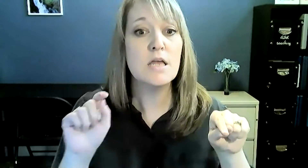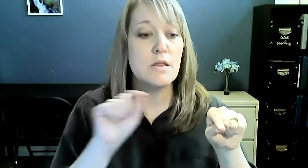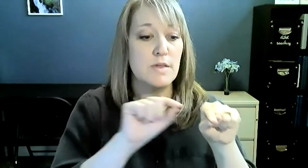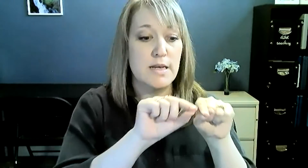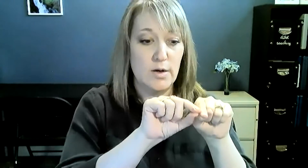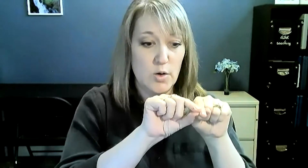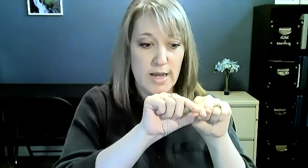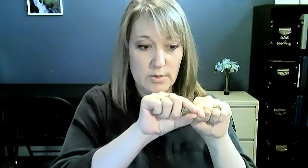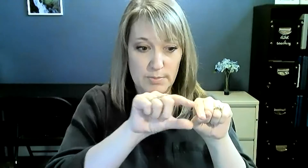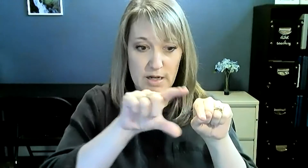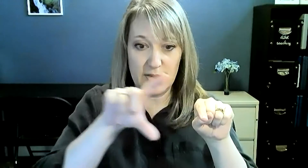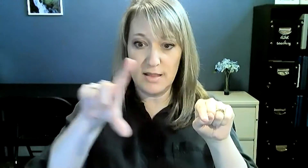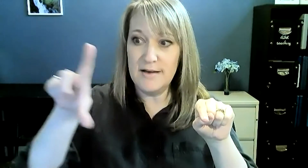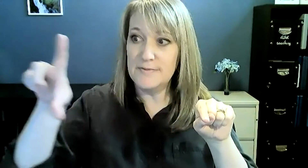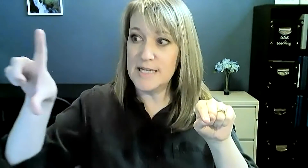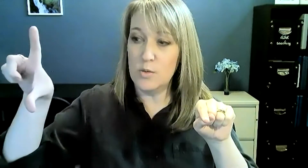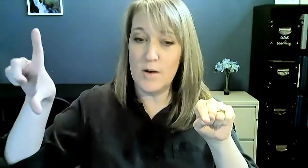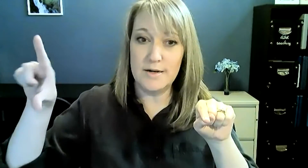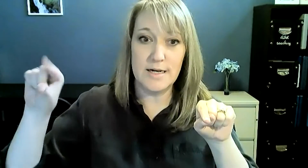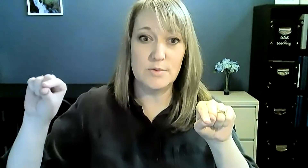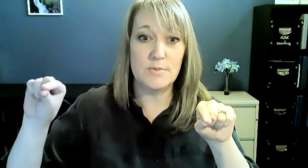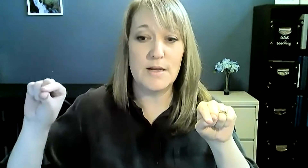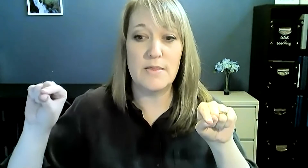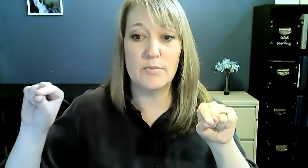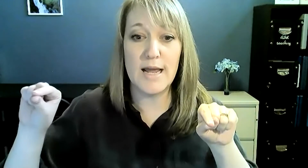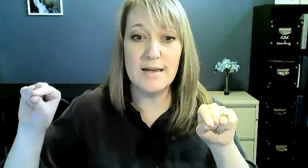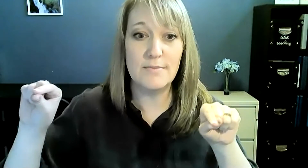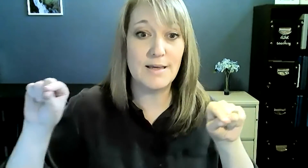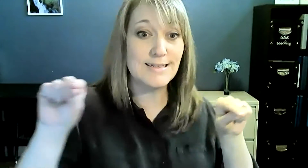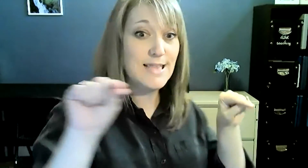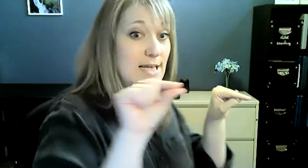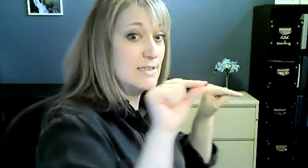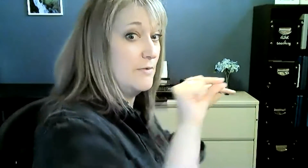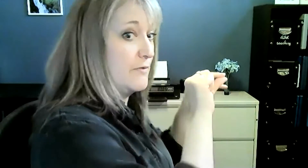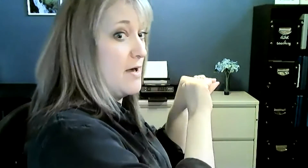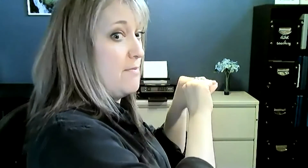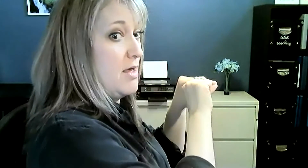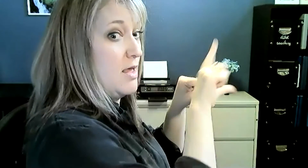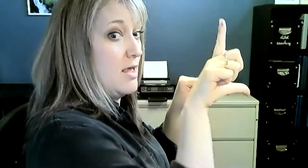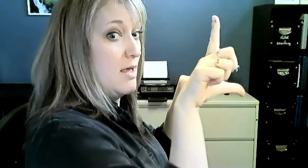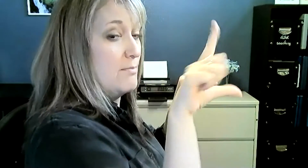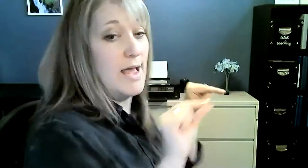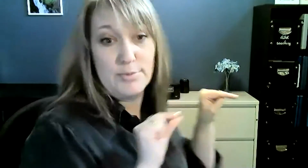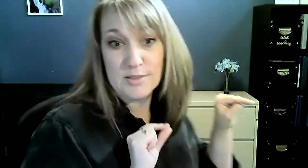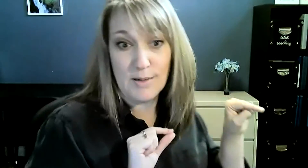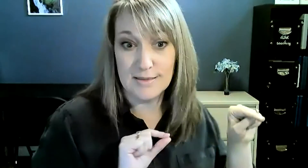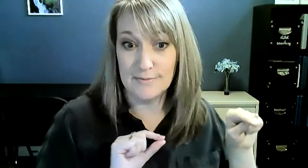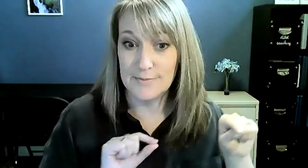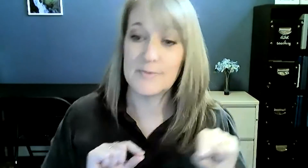the narrow end would be on the left and the wider end would be on the right, because that's from my perspective.